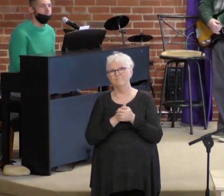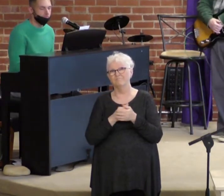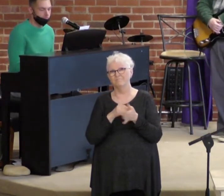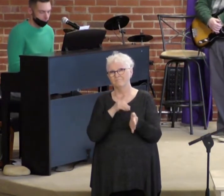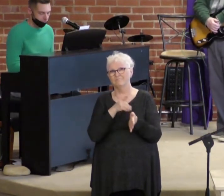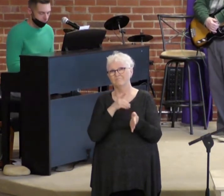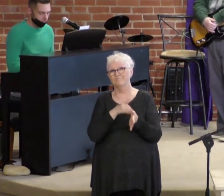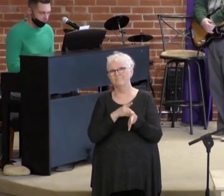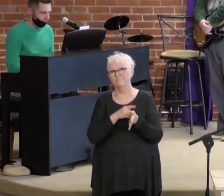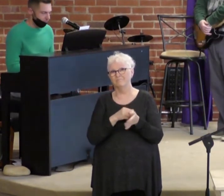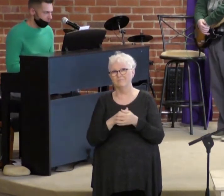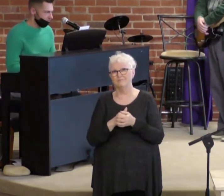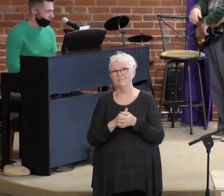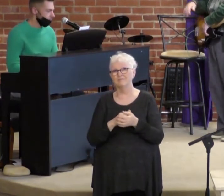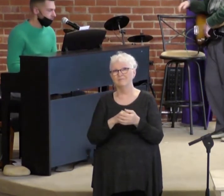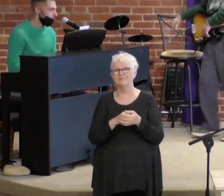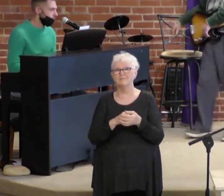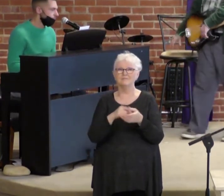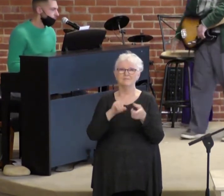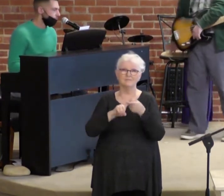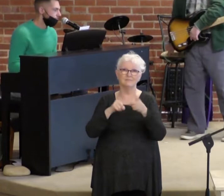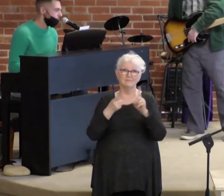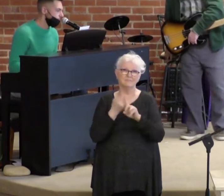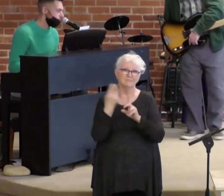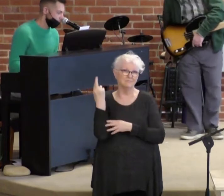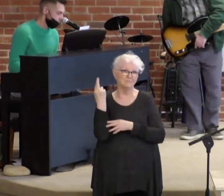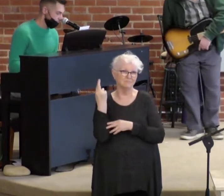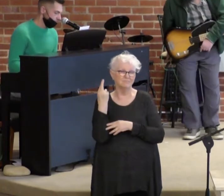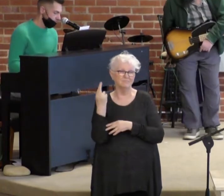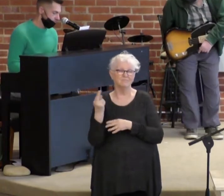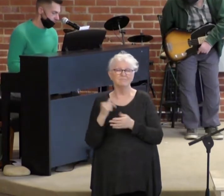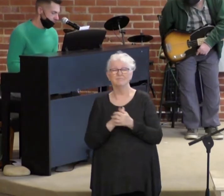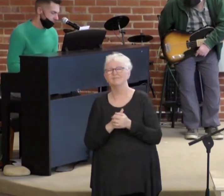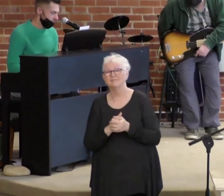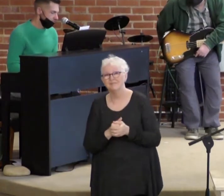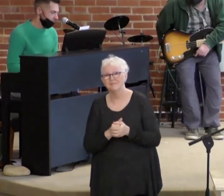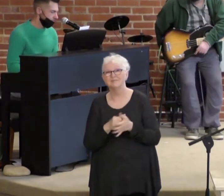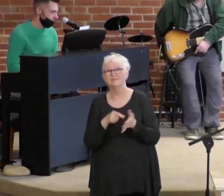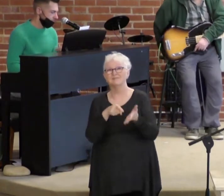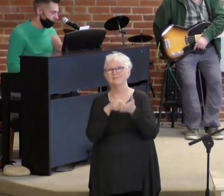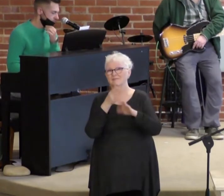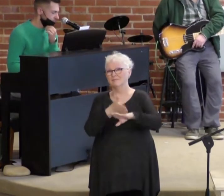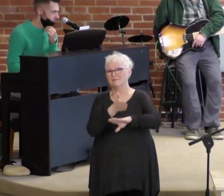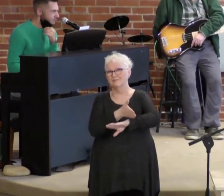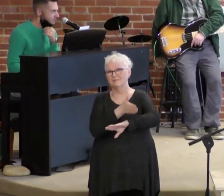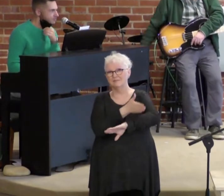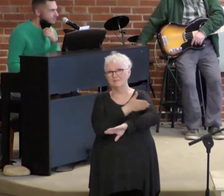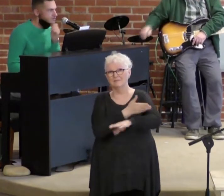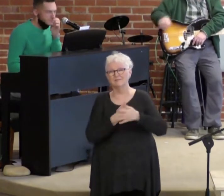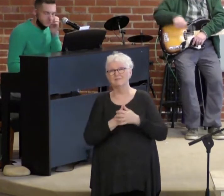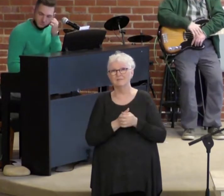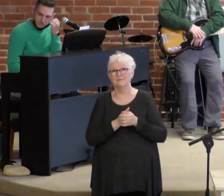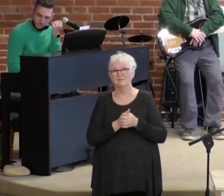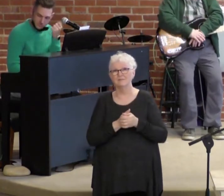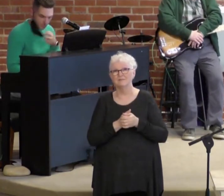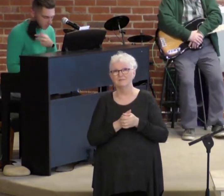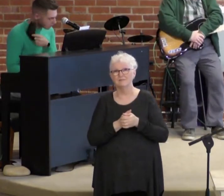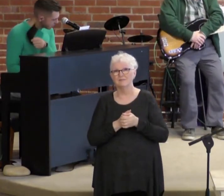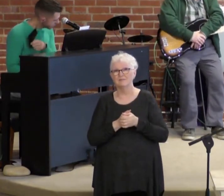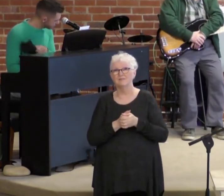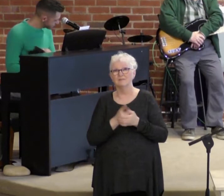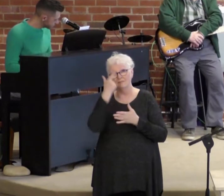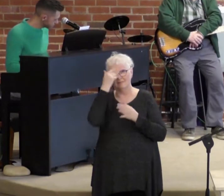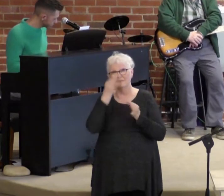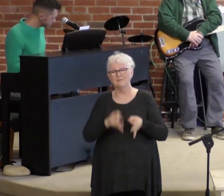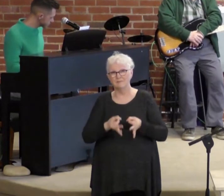in the ASL interpreting. She is showing improvement. They have determined the cause of